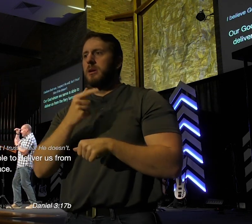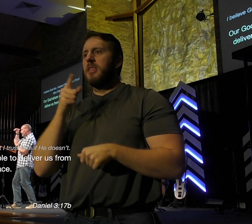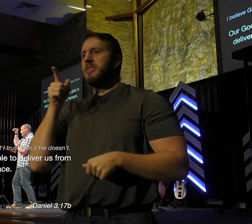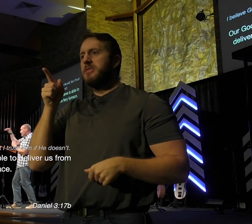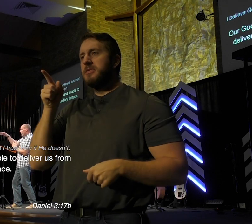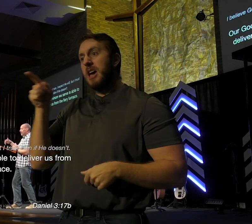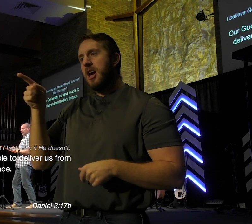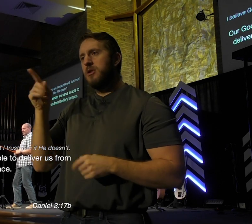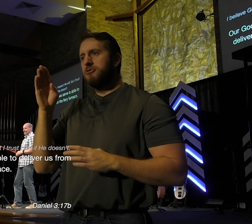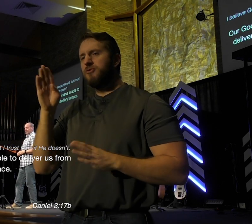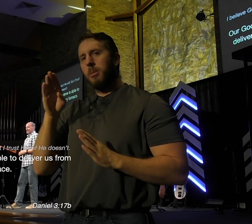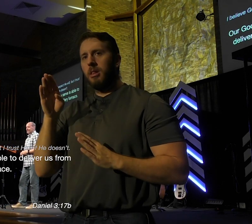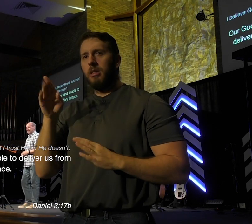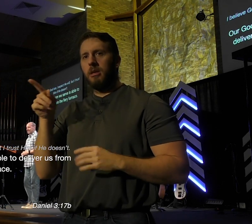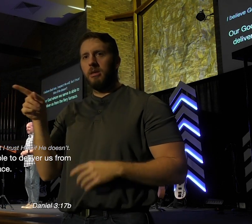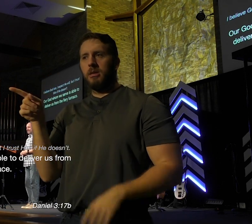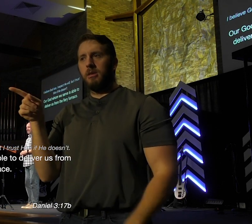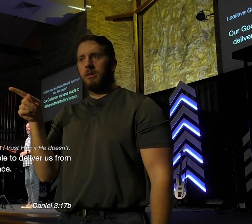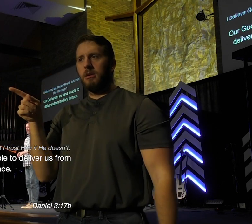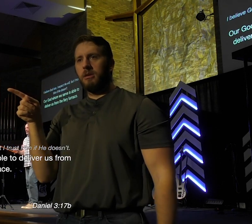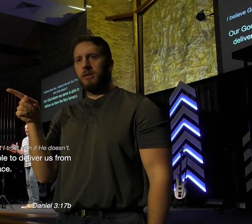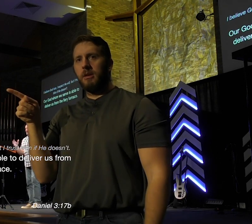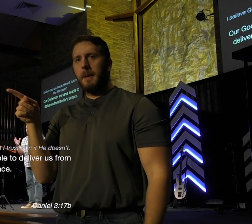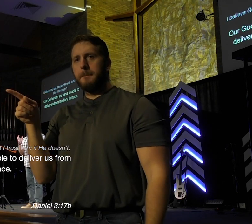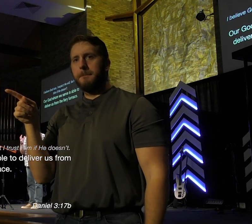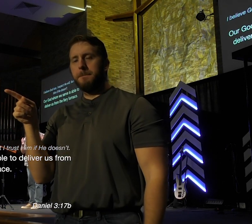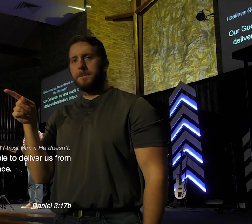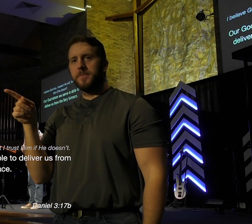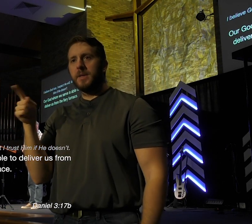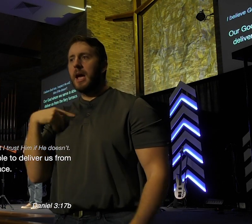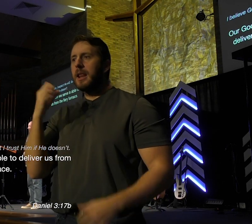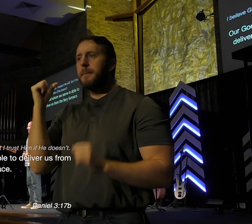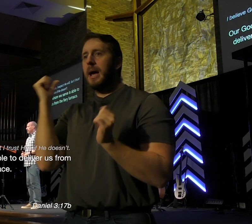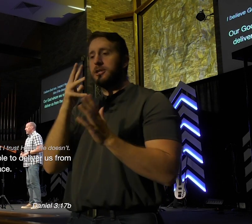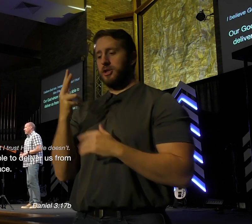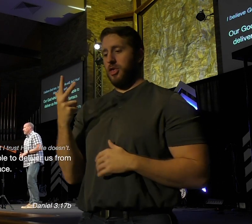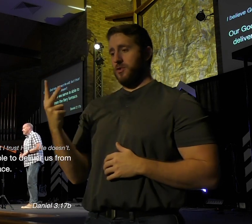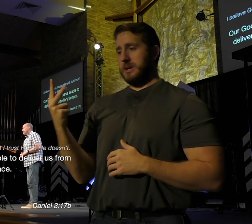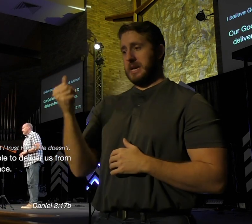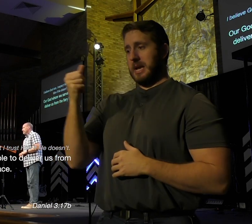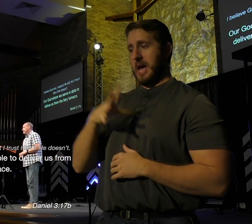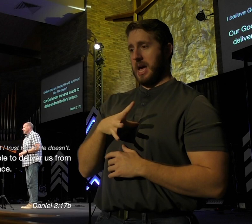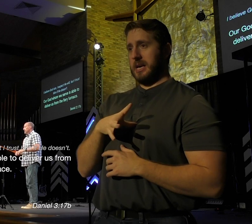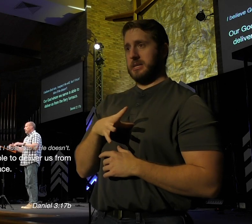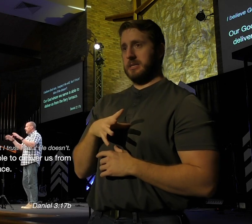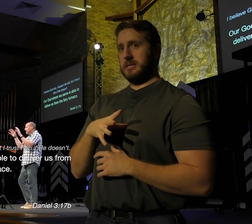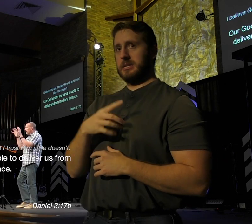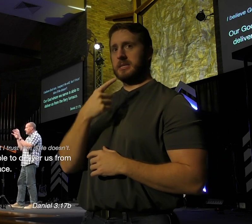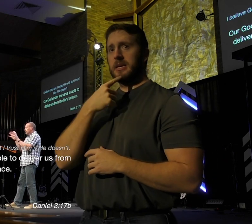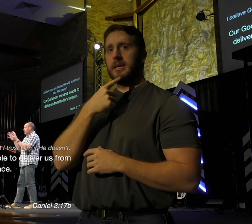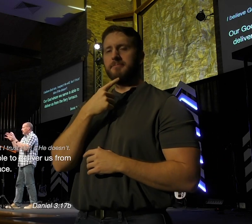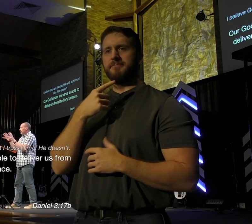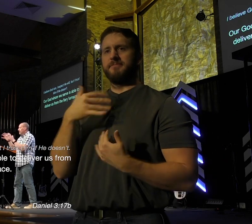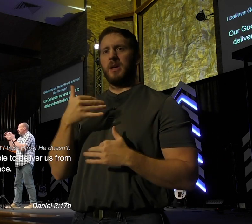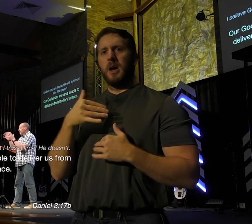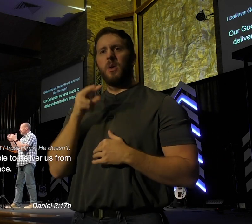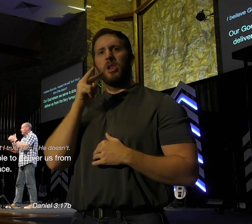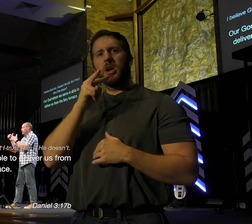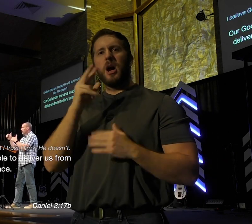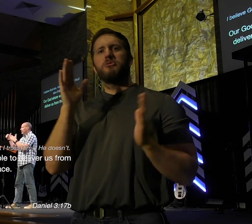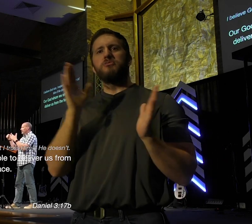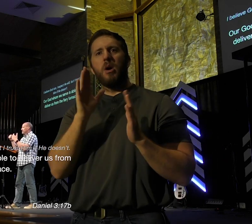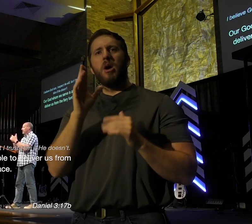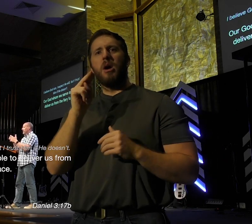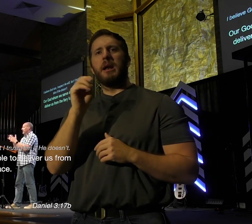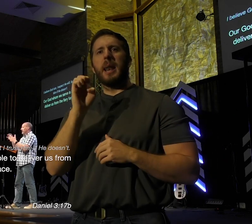in trouble. And then I imagine the three guys thinking, look at how small